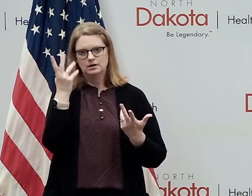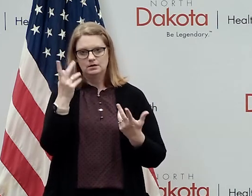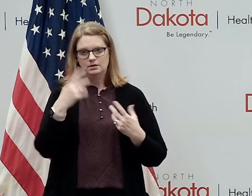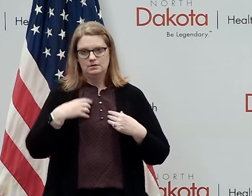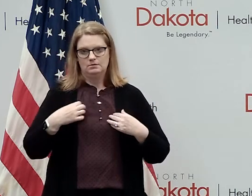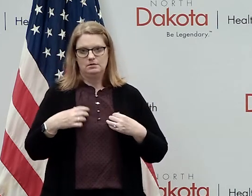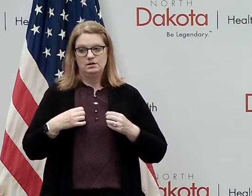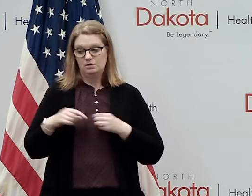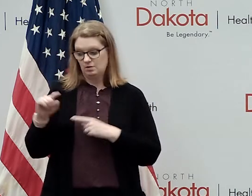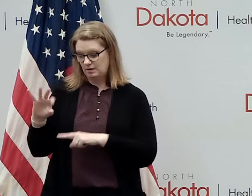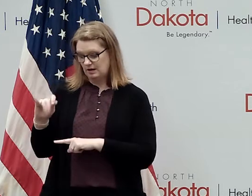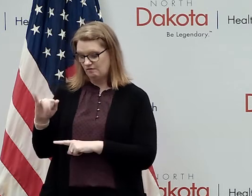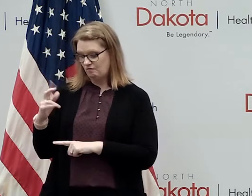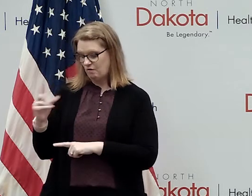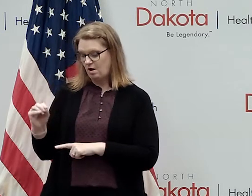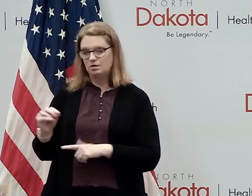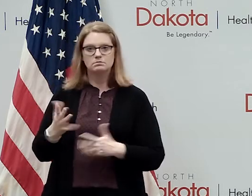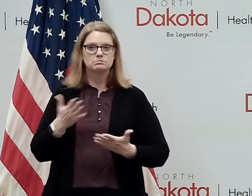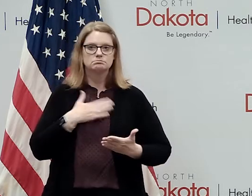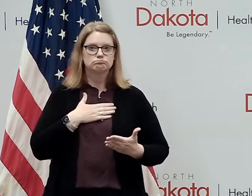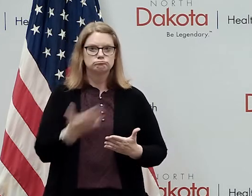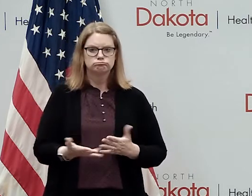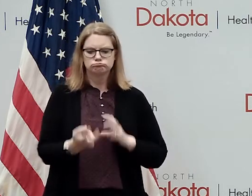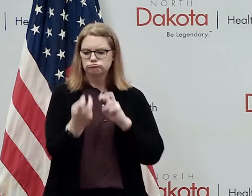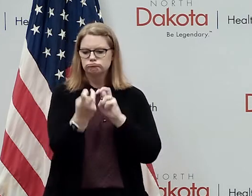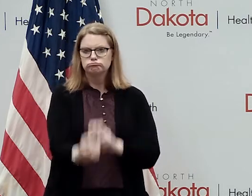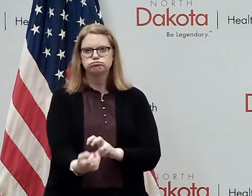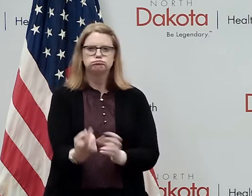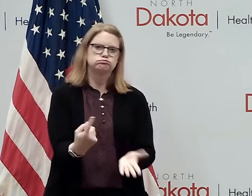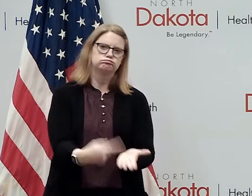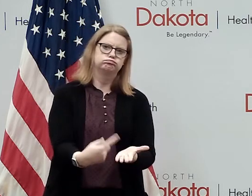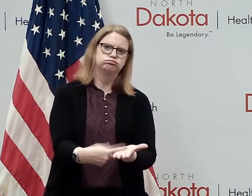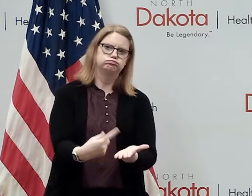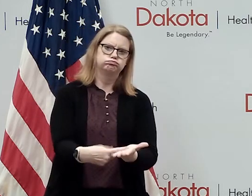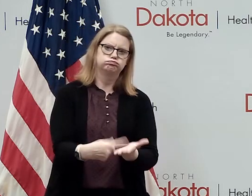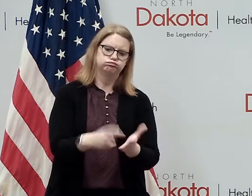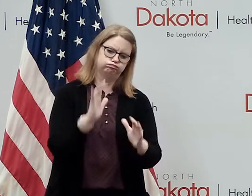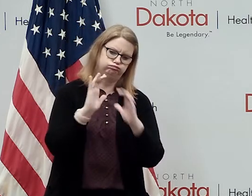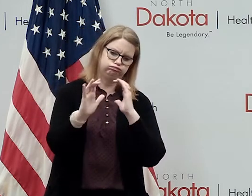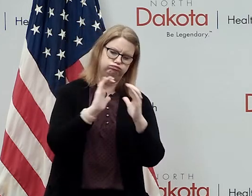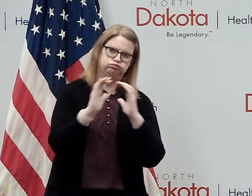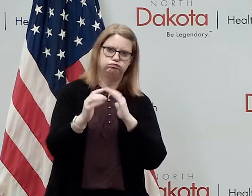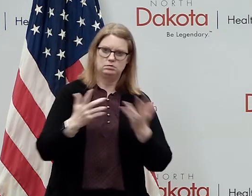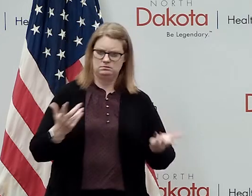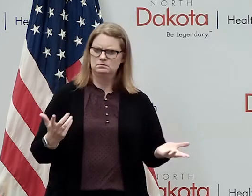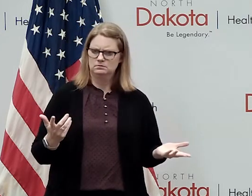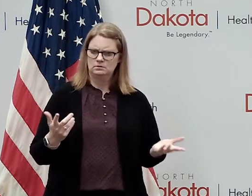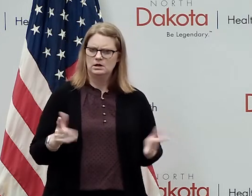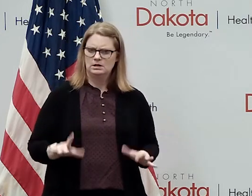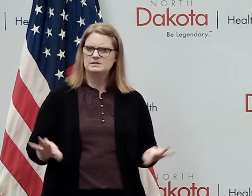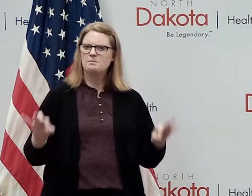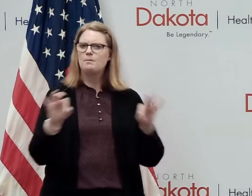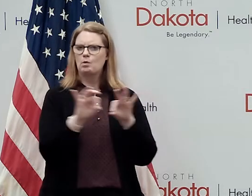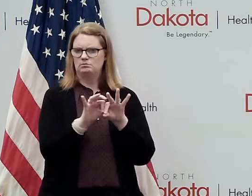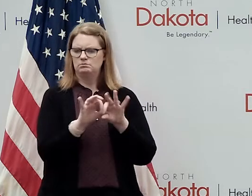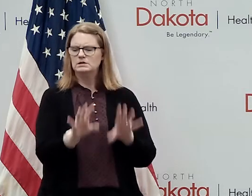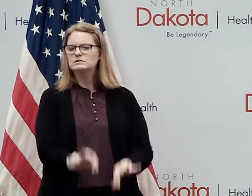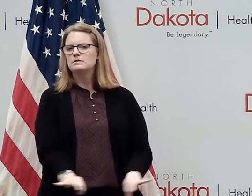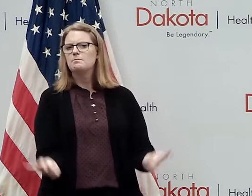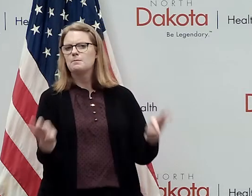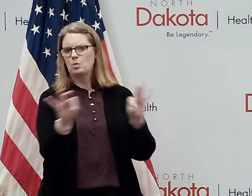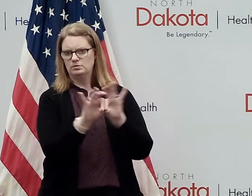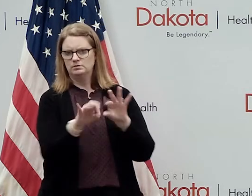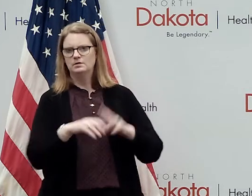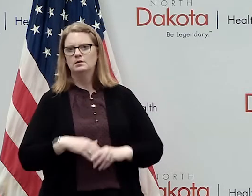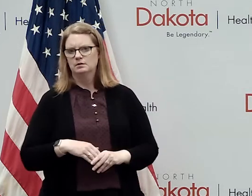when I was in Fargo, we're happy to sit down and visit and dialogue with anyone. It's important that we have these discussions,